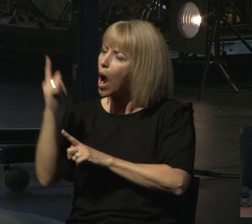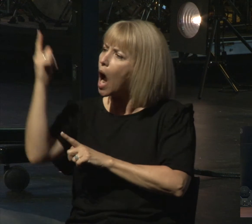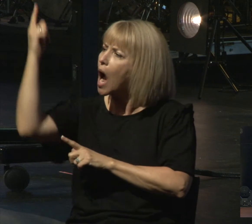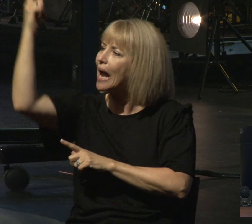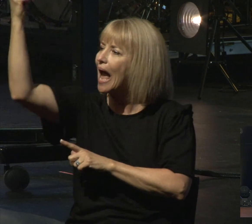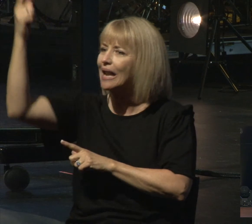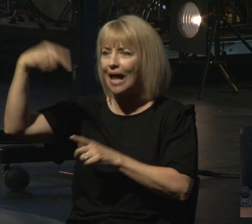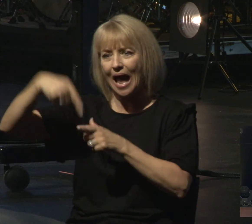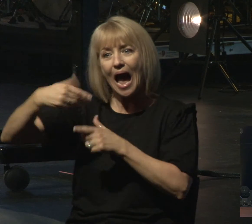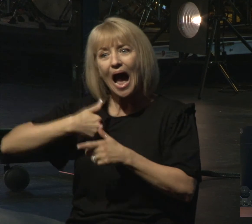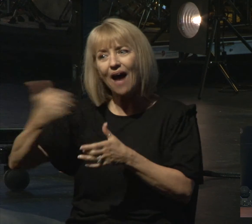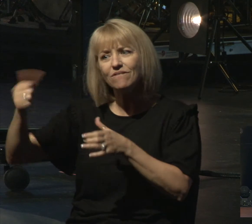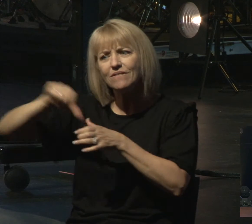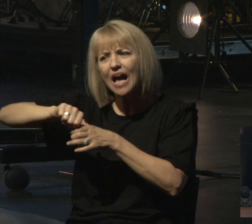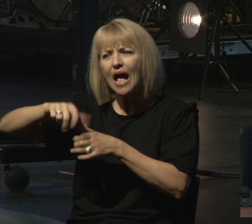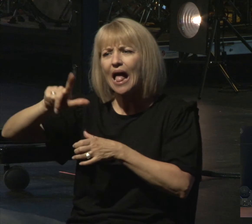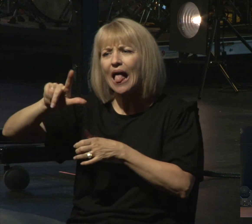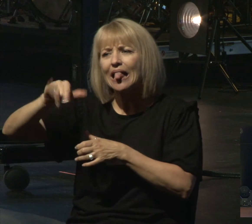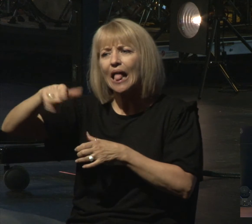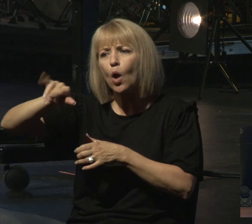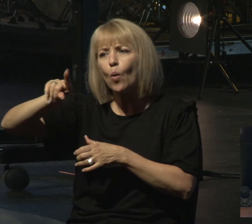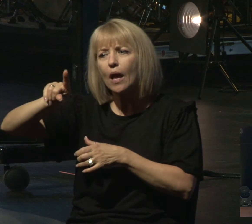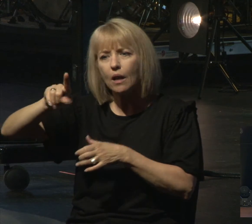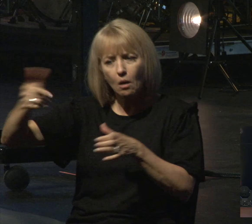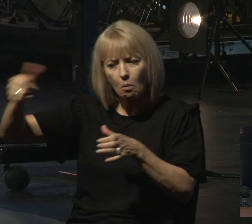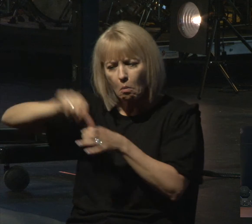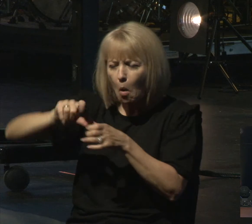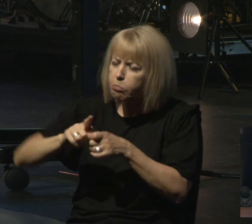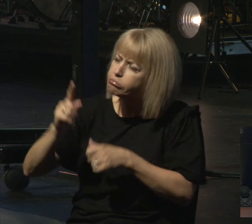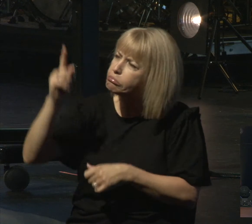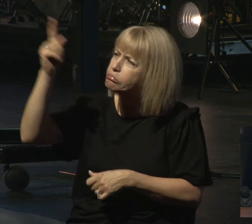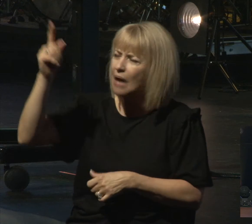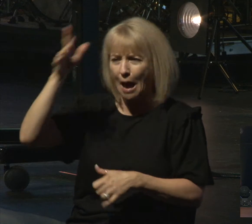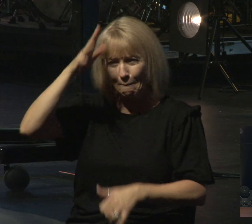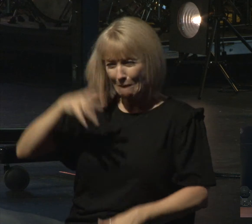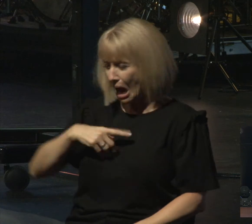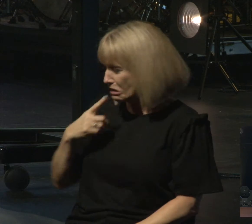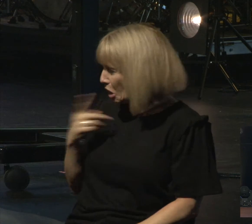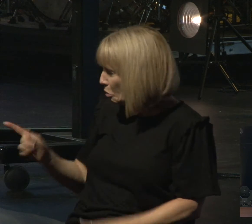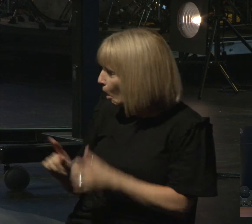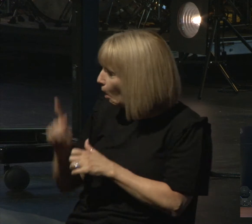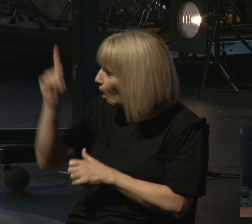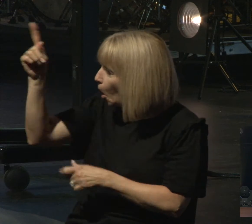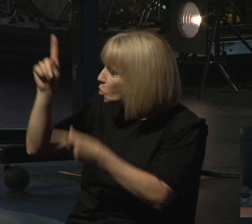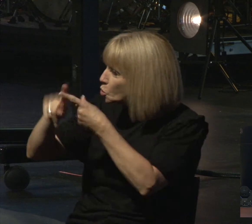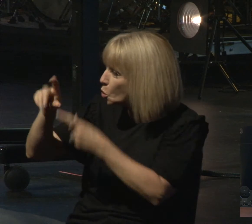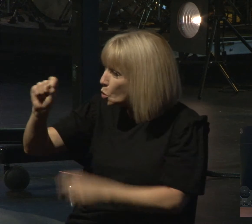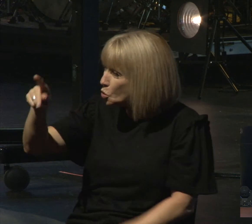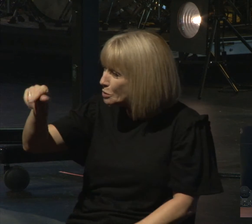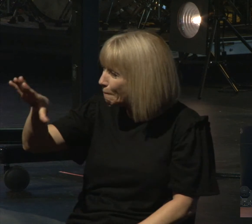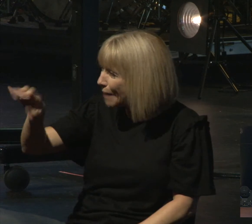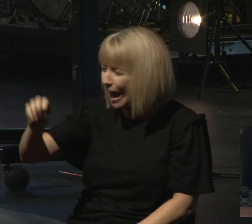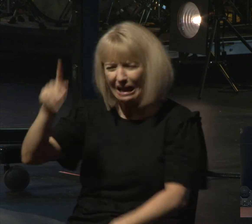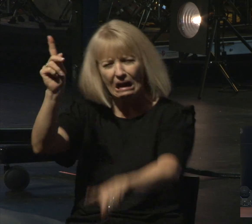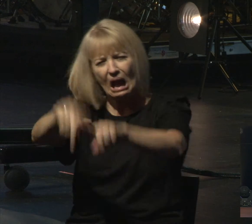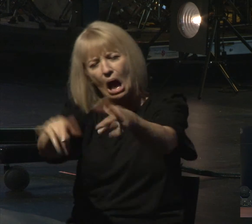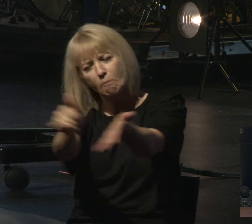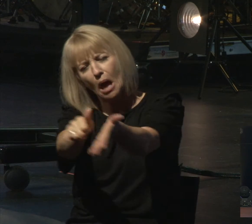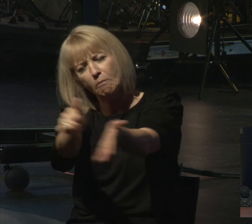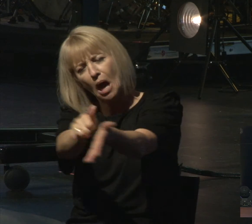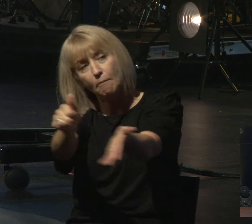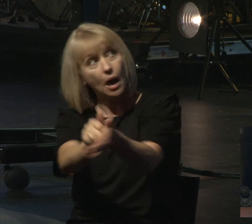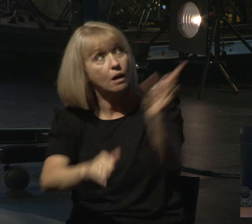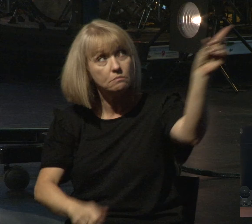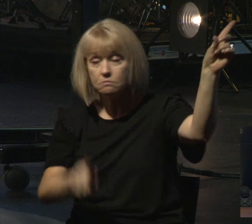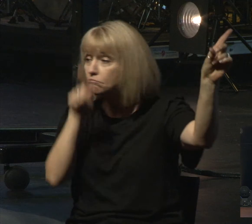of space flight. And people told him that he would never be able to do this. We'd never be able to get to space. We don't have rockets that can do this. And he did it, and this is what he says